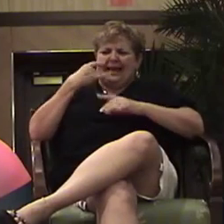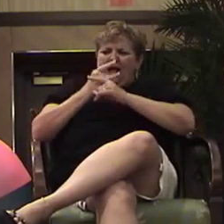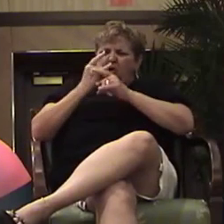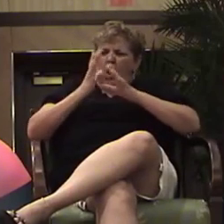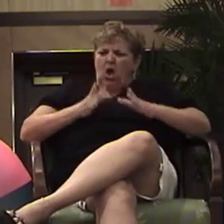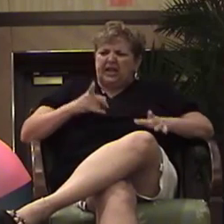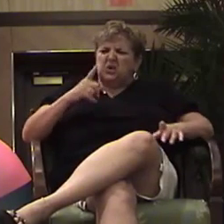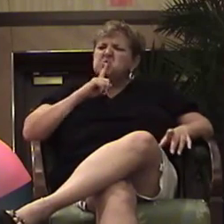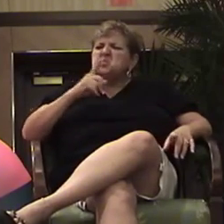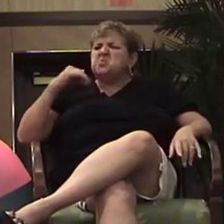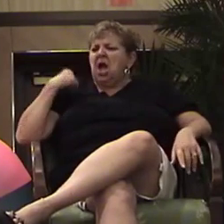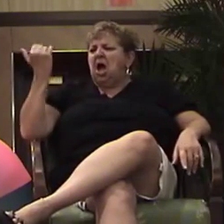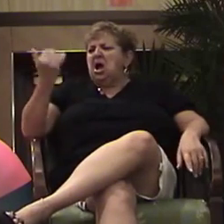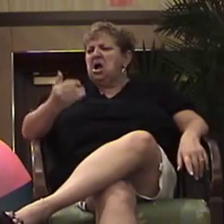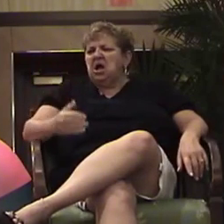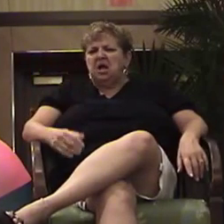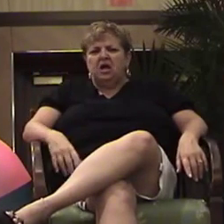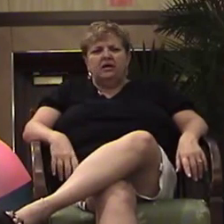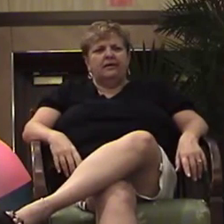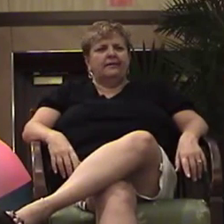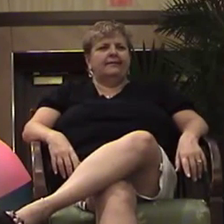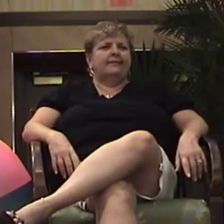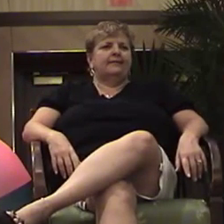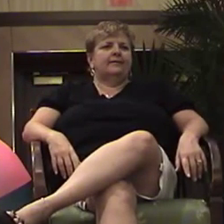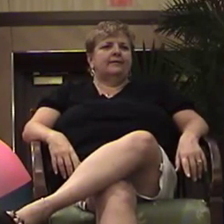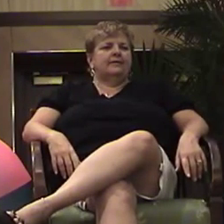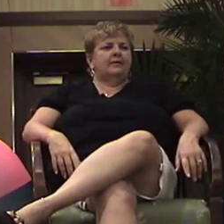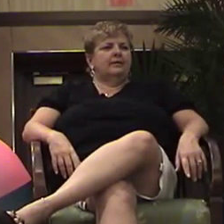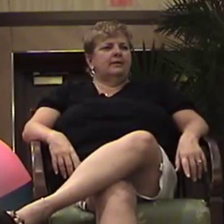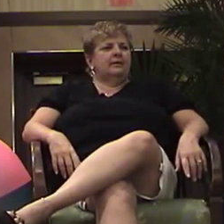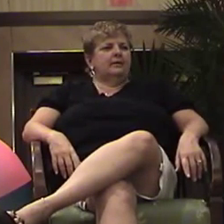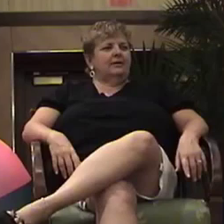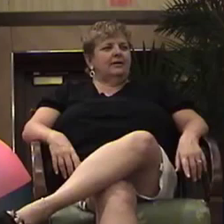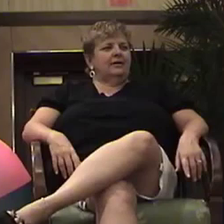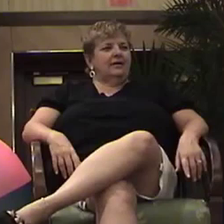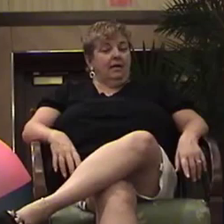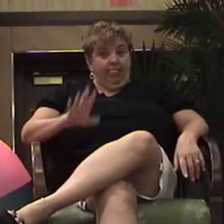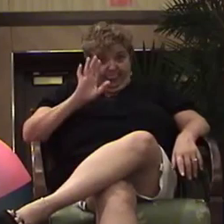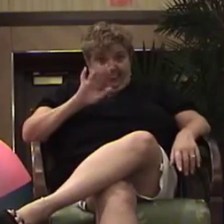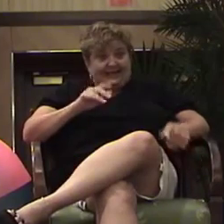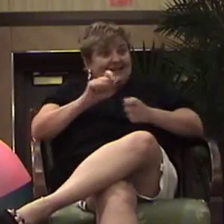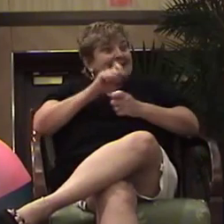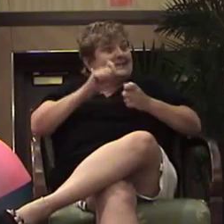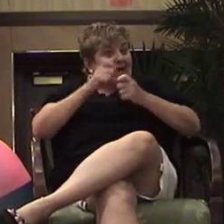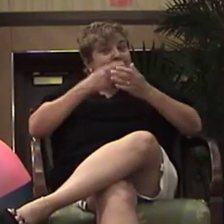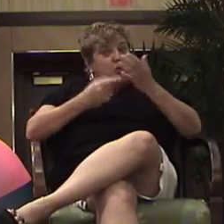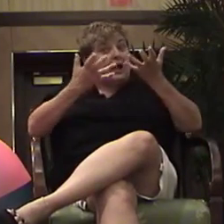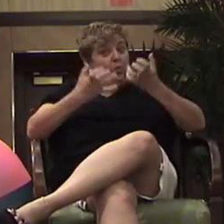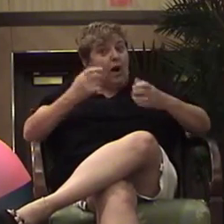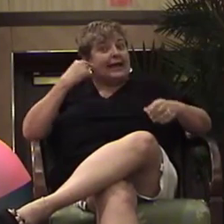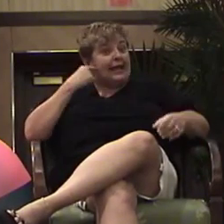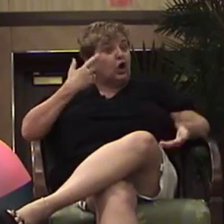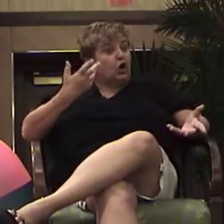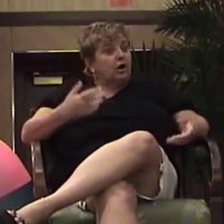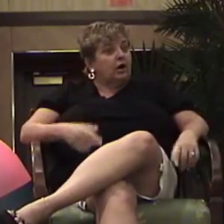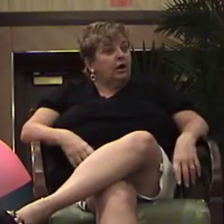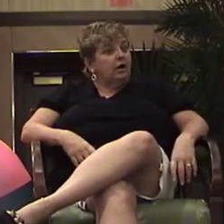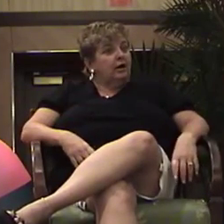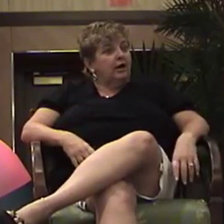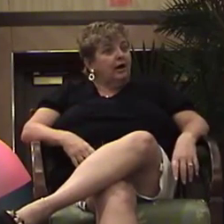And I thought, hot damn, this is what I want to hear. Because I knew I wasn't an alcoholic,